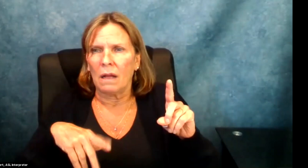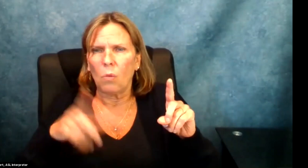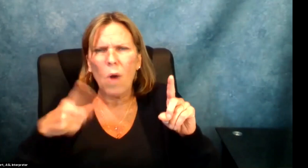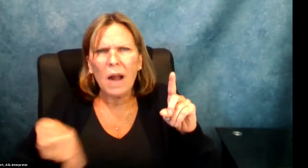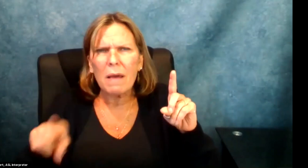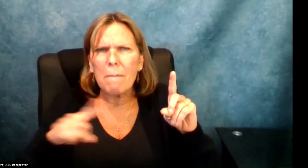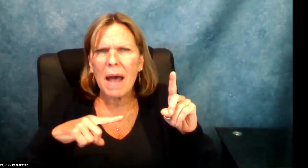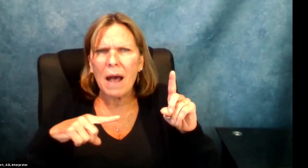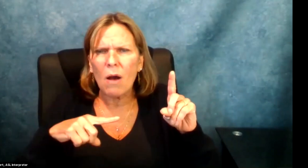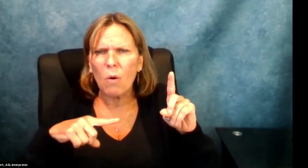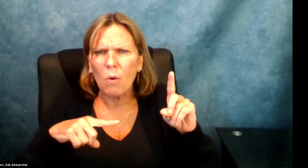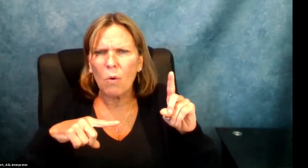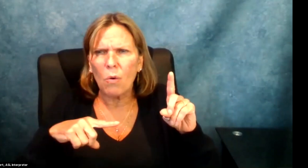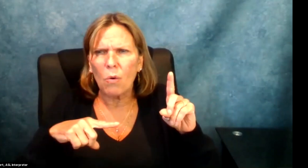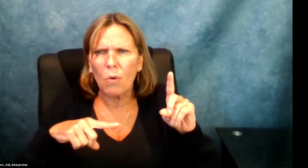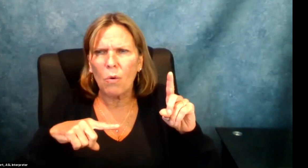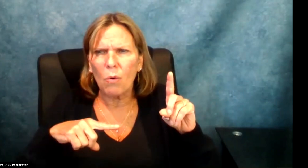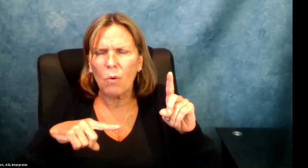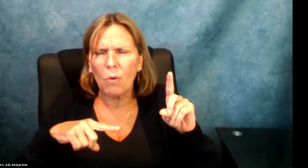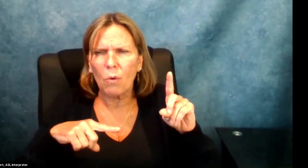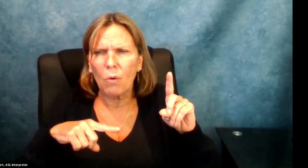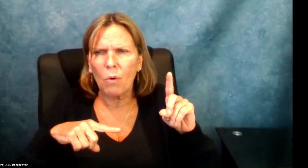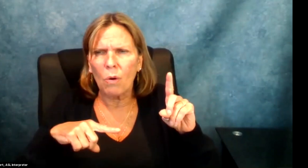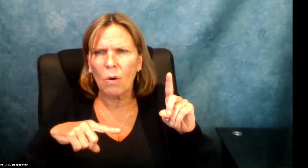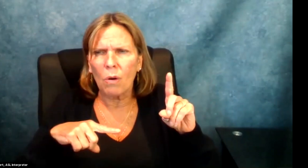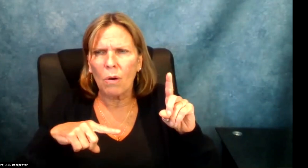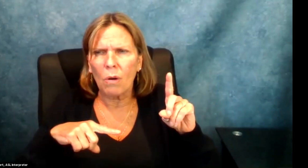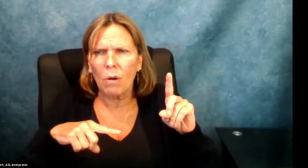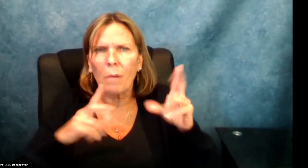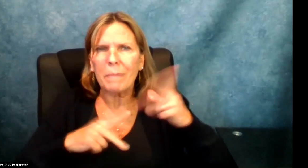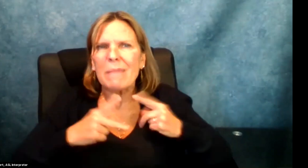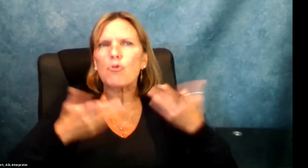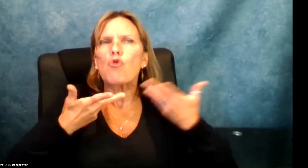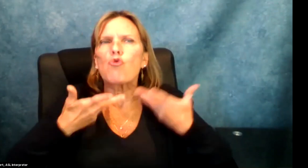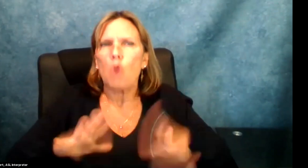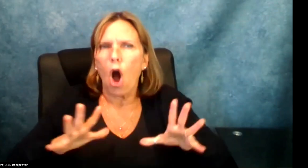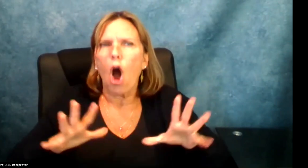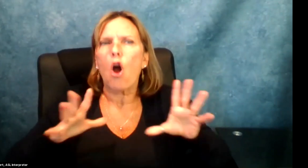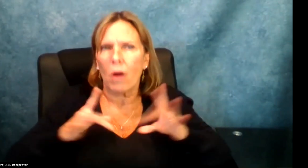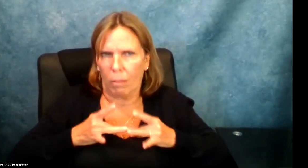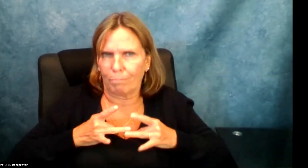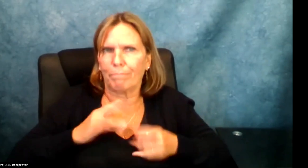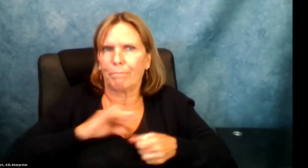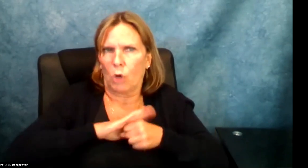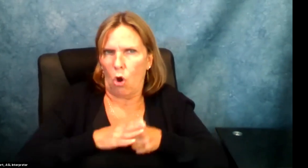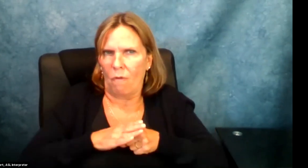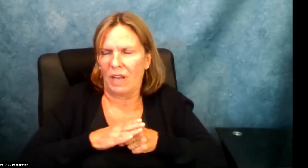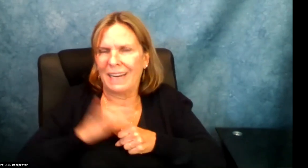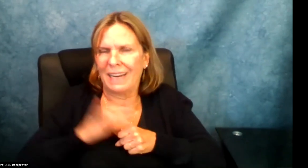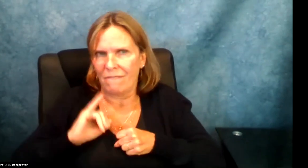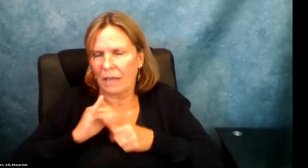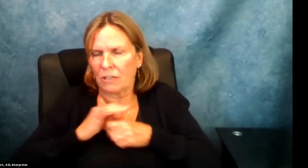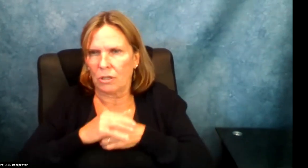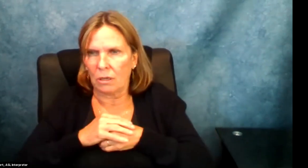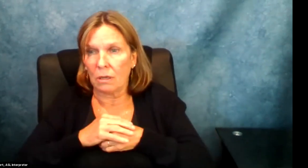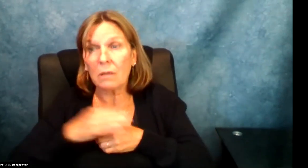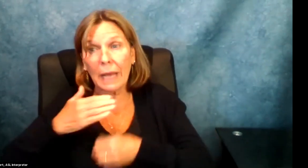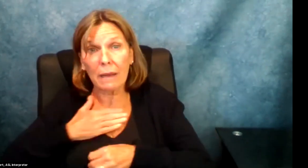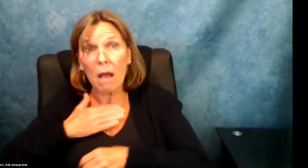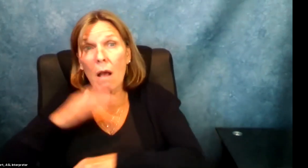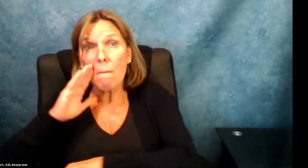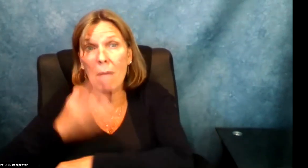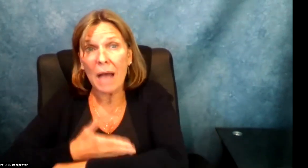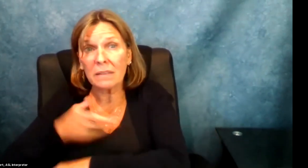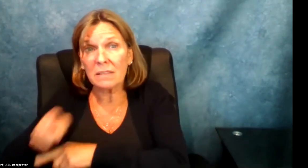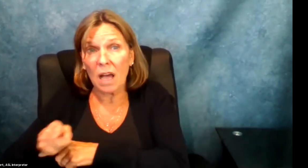who've had COVID infection? So my son was positive with